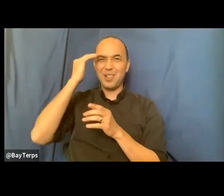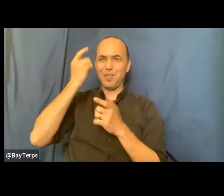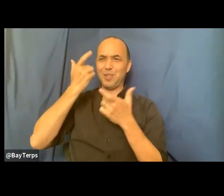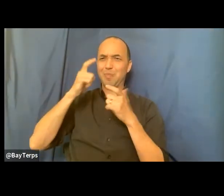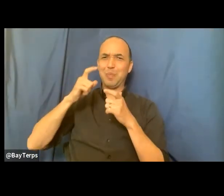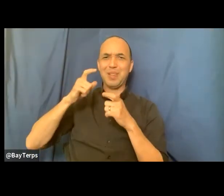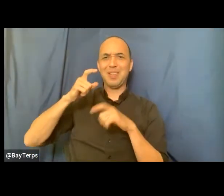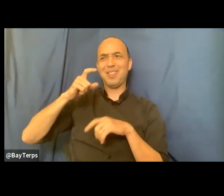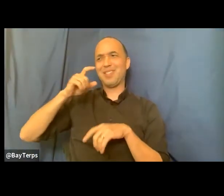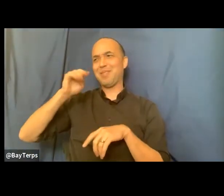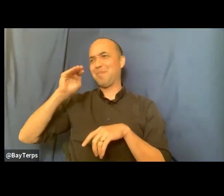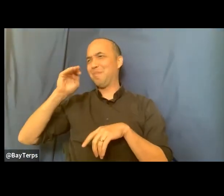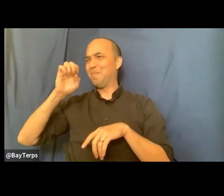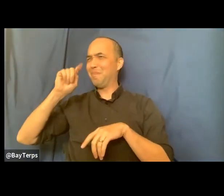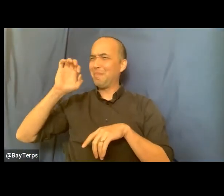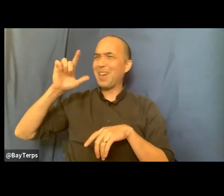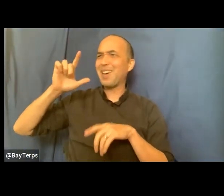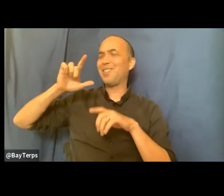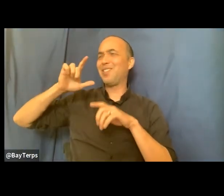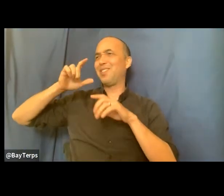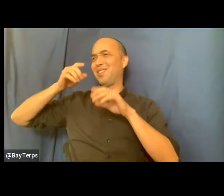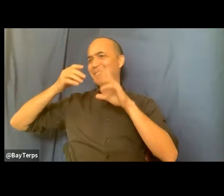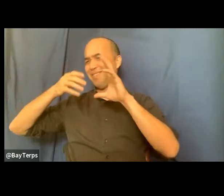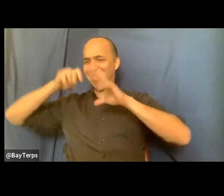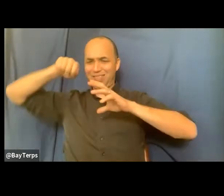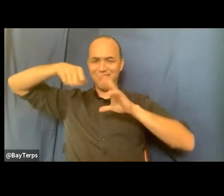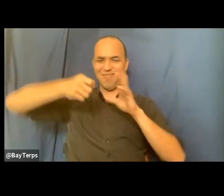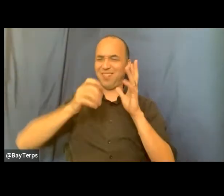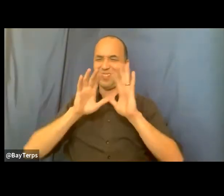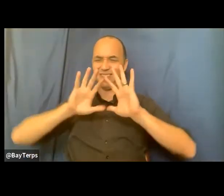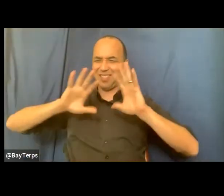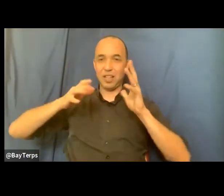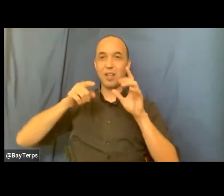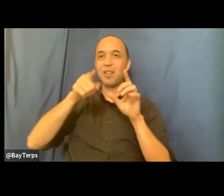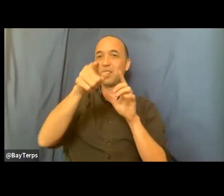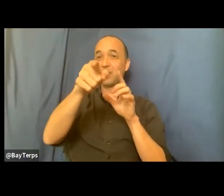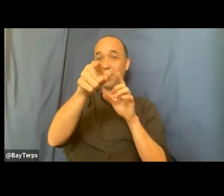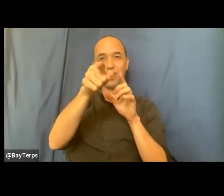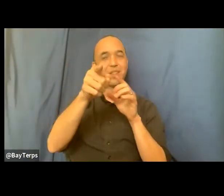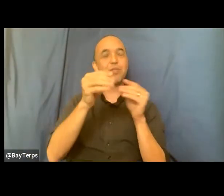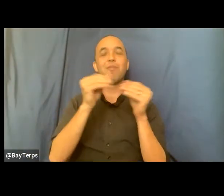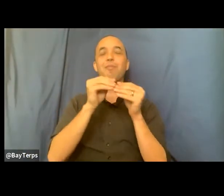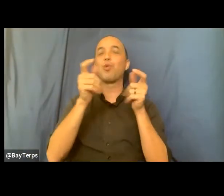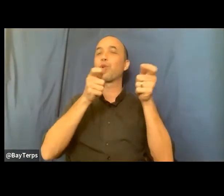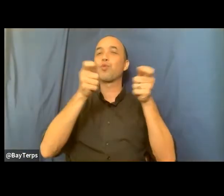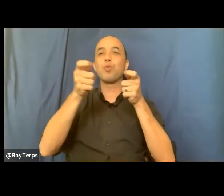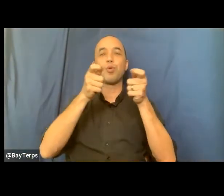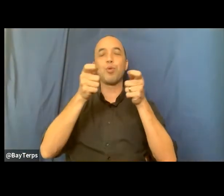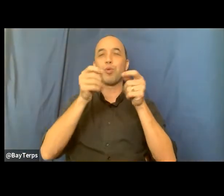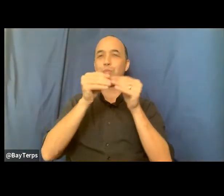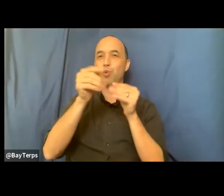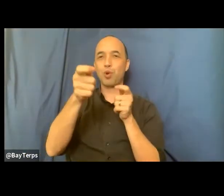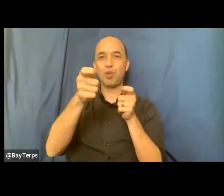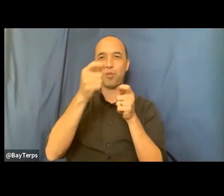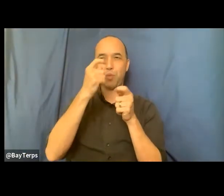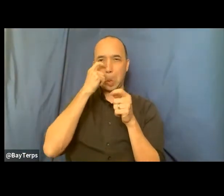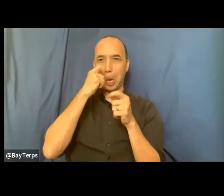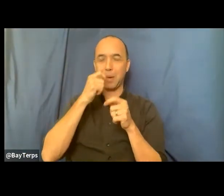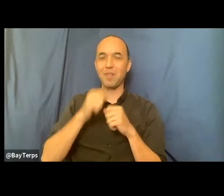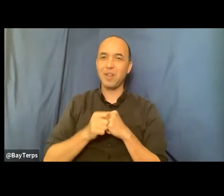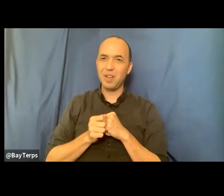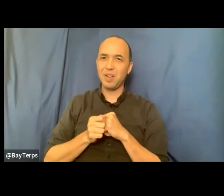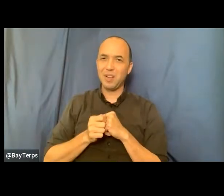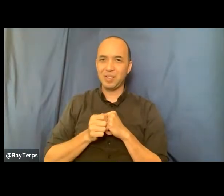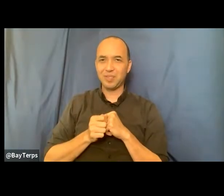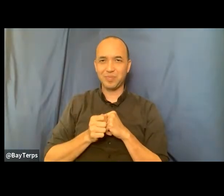scoops, those chew up the pumpkins too much. I can control exactly how much I take off with a little plastic scoop like